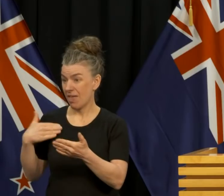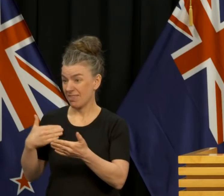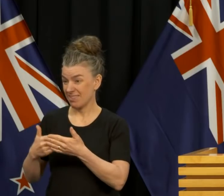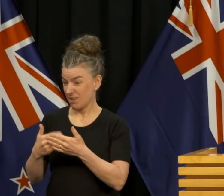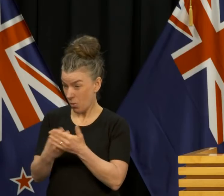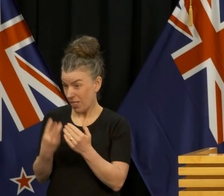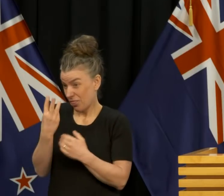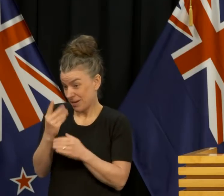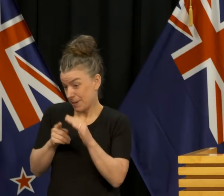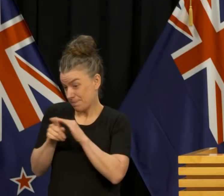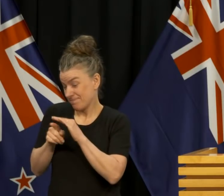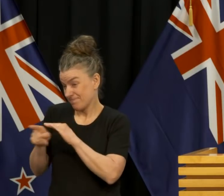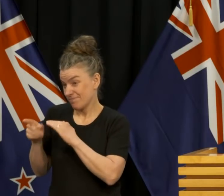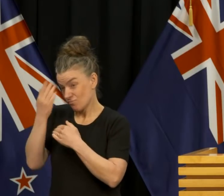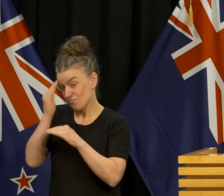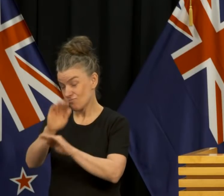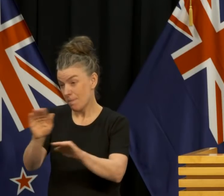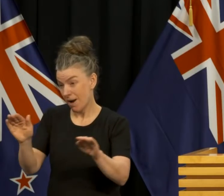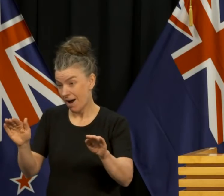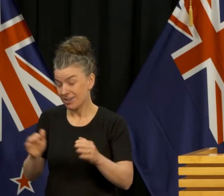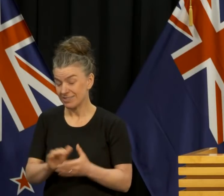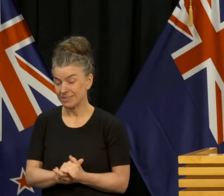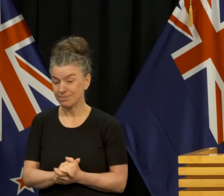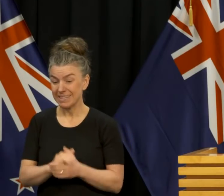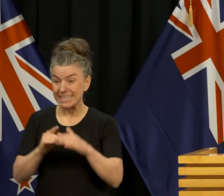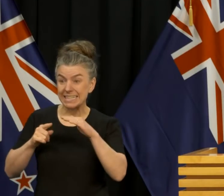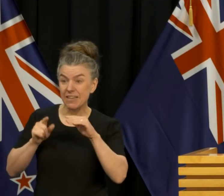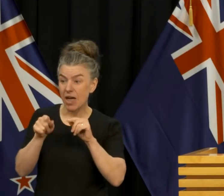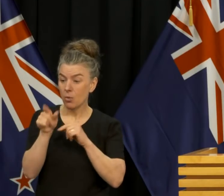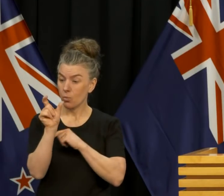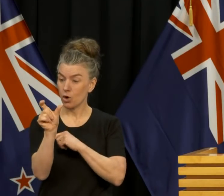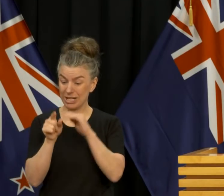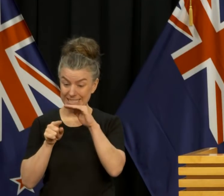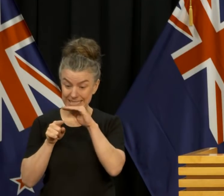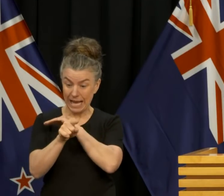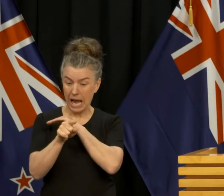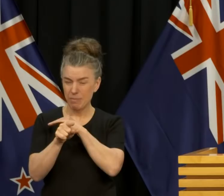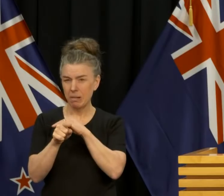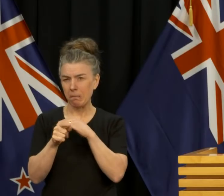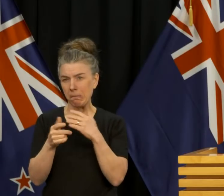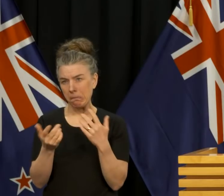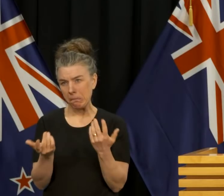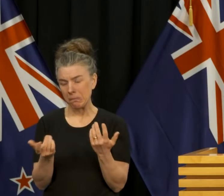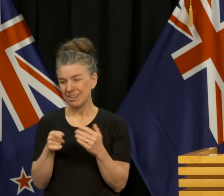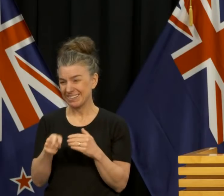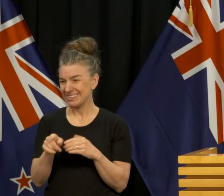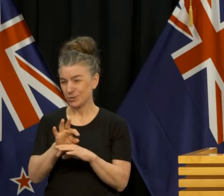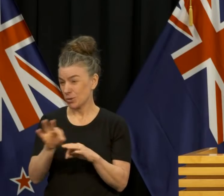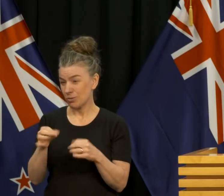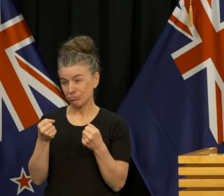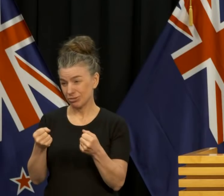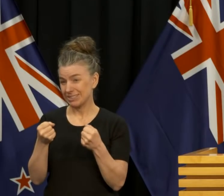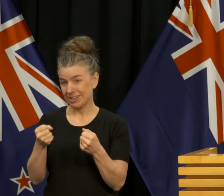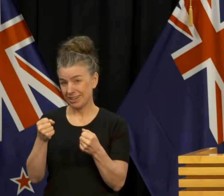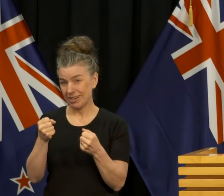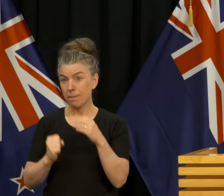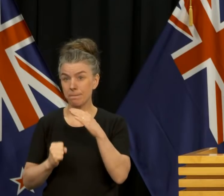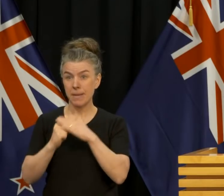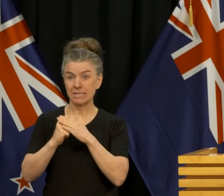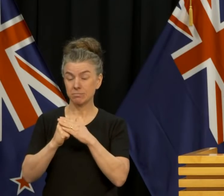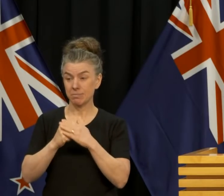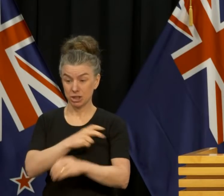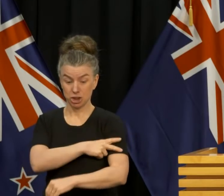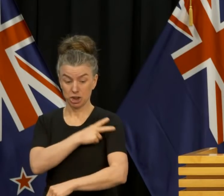Again, I want to reiterate, the issue of language like escape and so on is these are not maximum security prisons. These